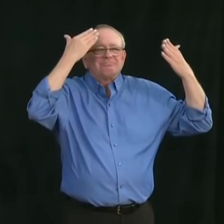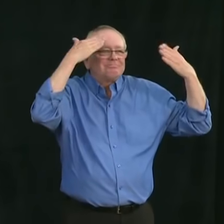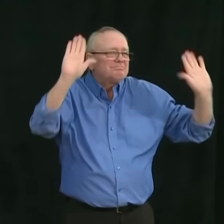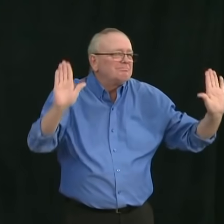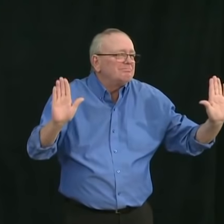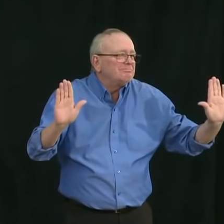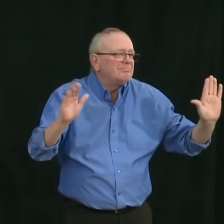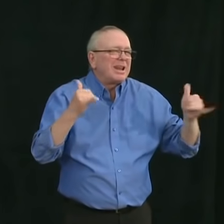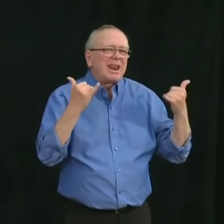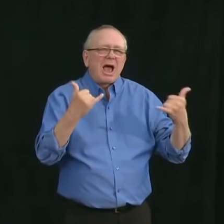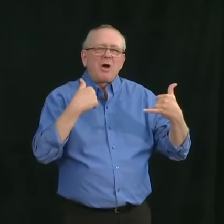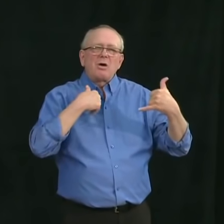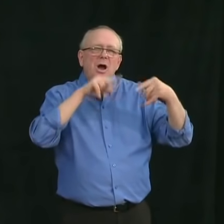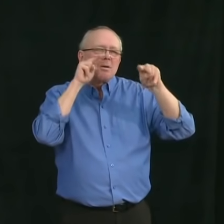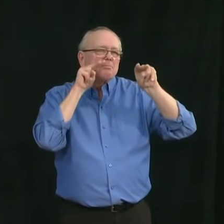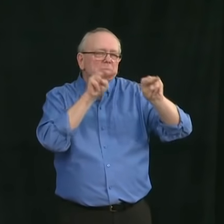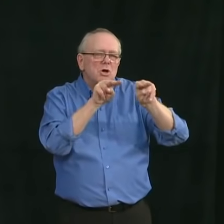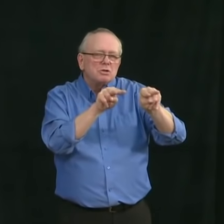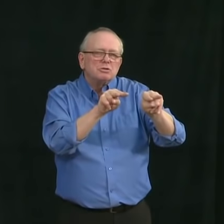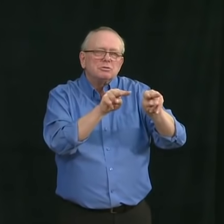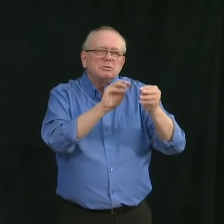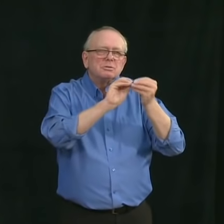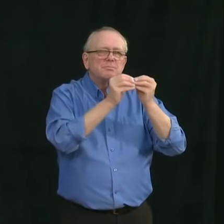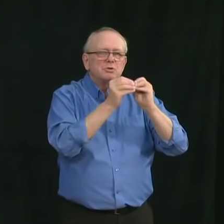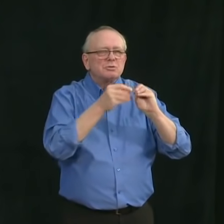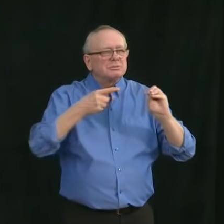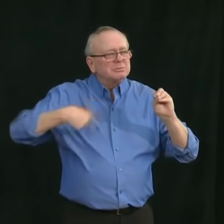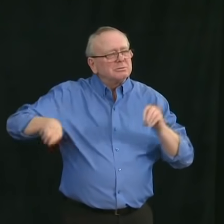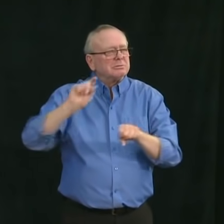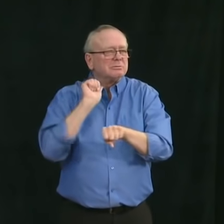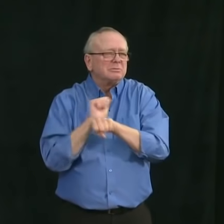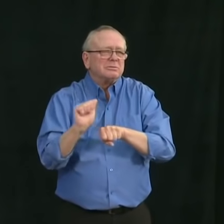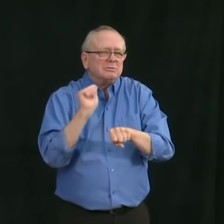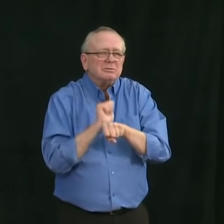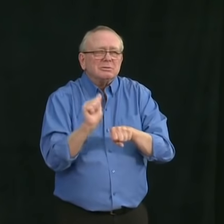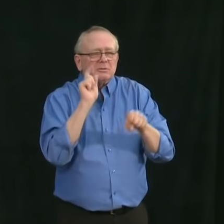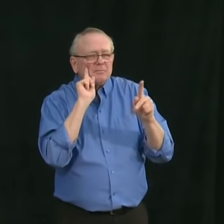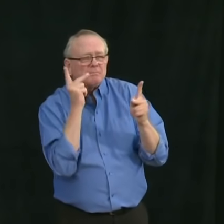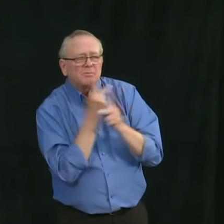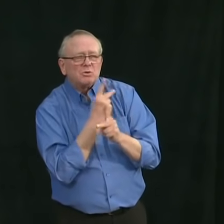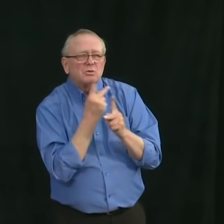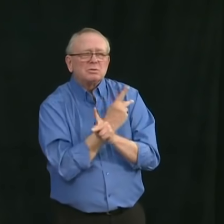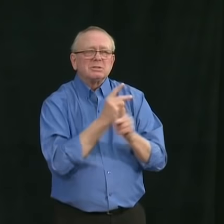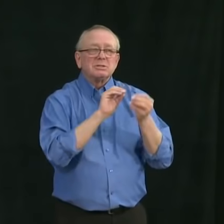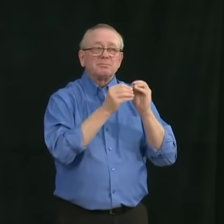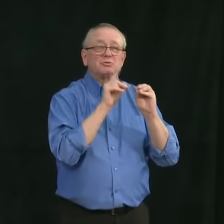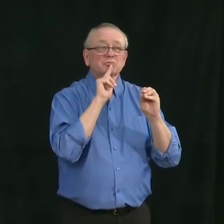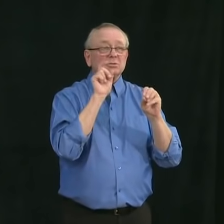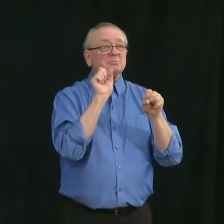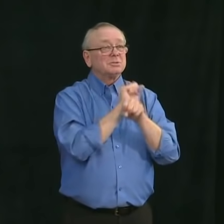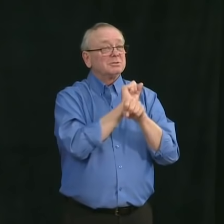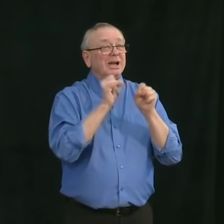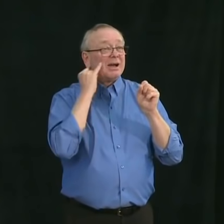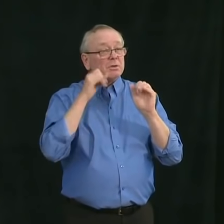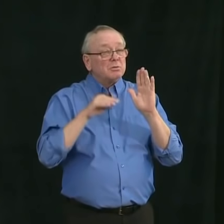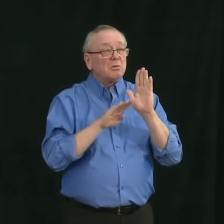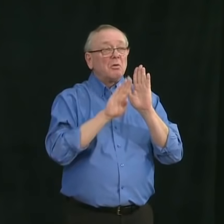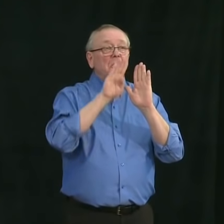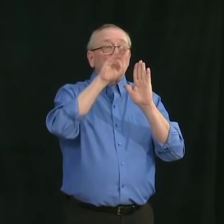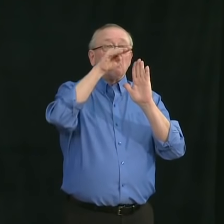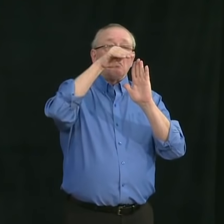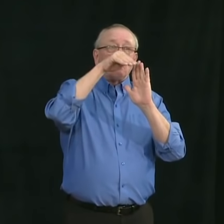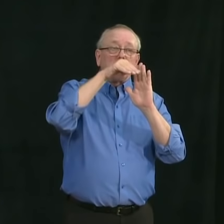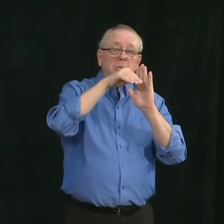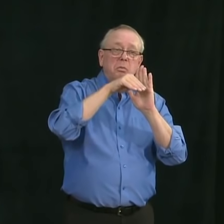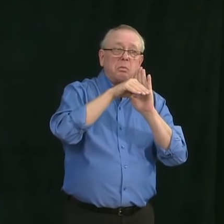collective efforts to prevent the spread paying off. We have seen in Alberta that gatherings of even a small group can cause